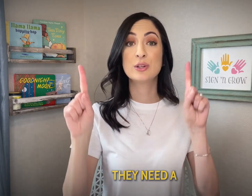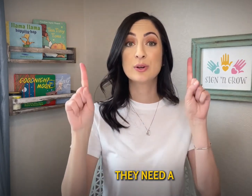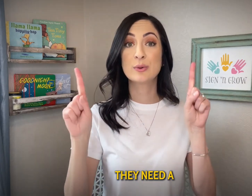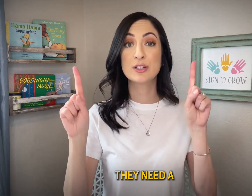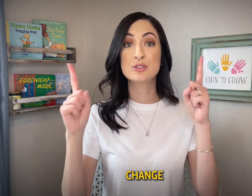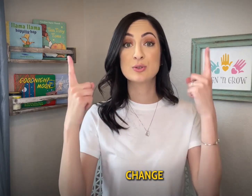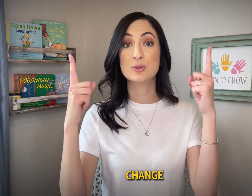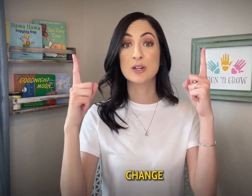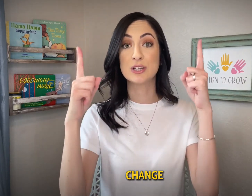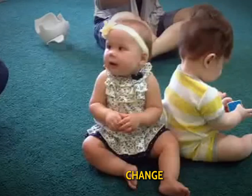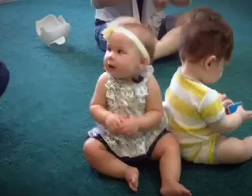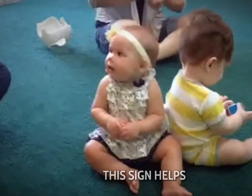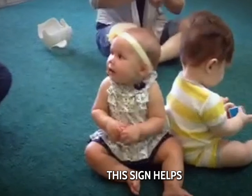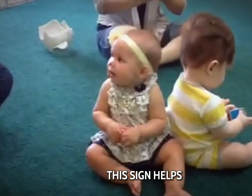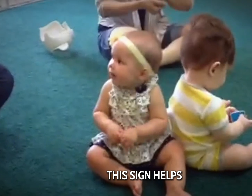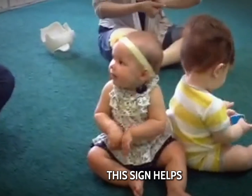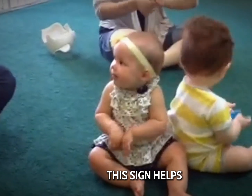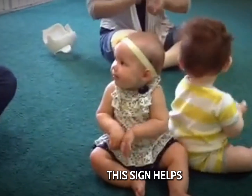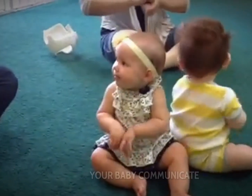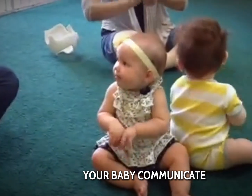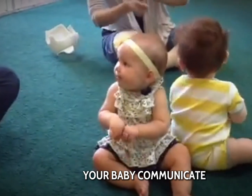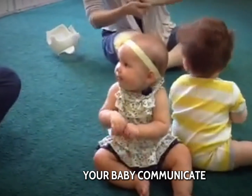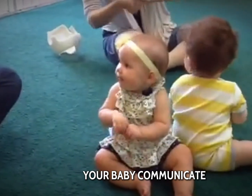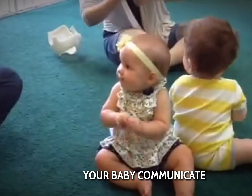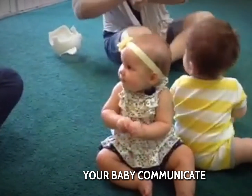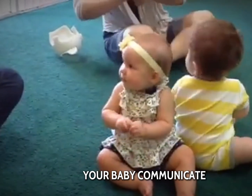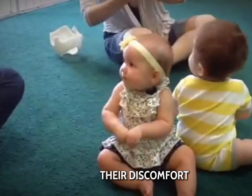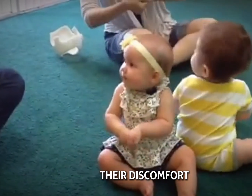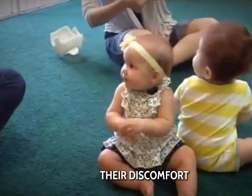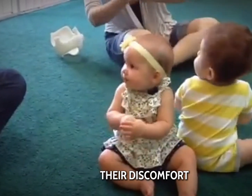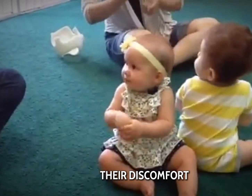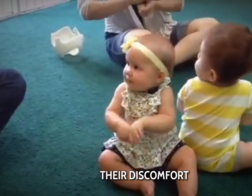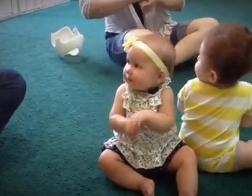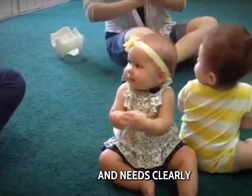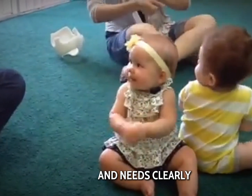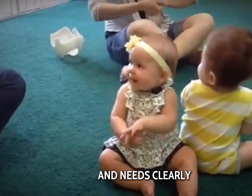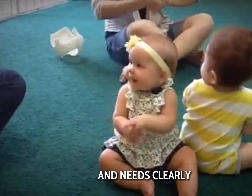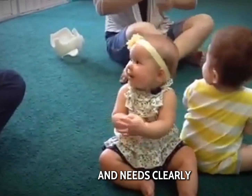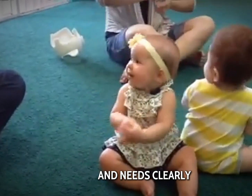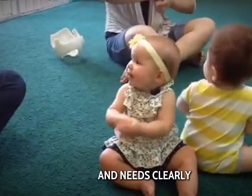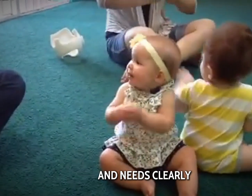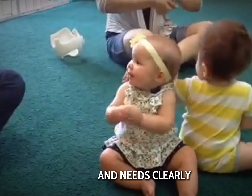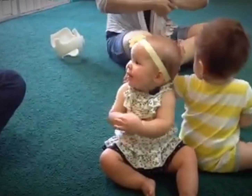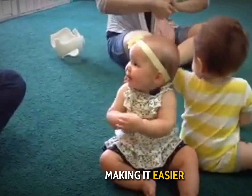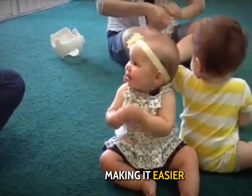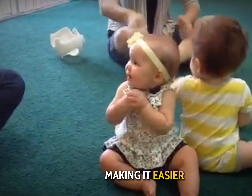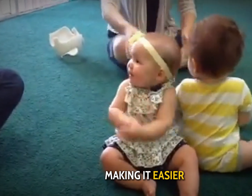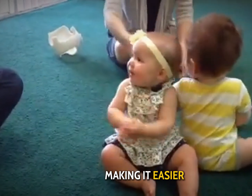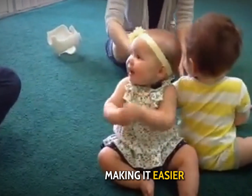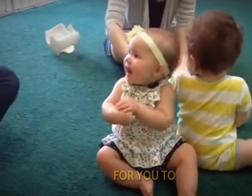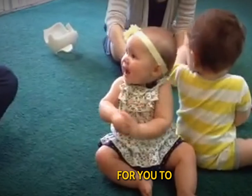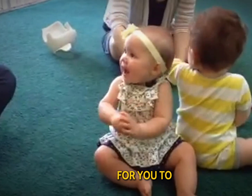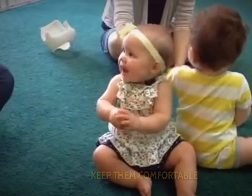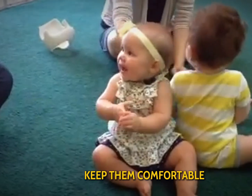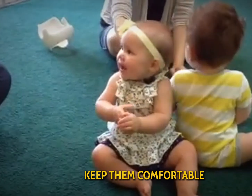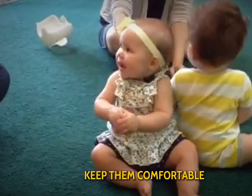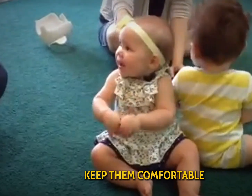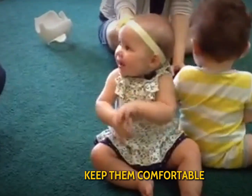need a change. This sign helps your baby communicate their discomfort and needs clearly, making it easier for you to keep them comfortable